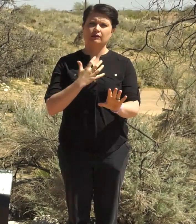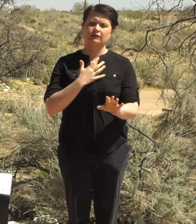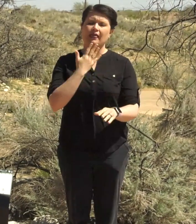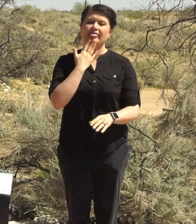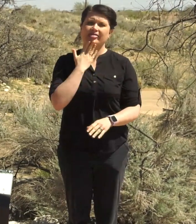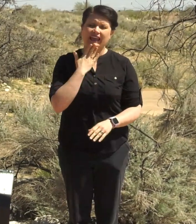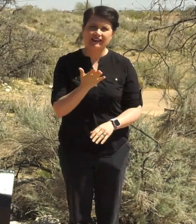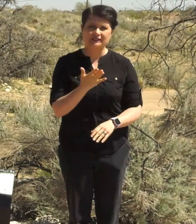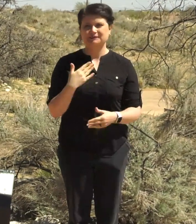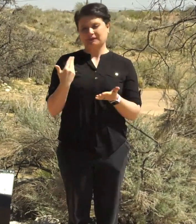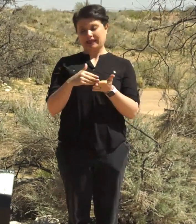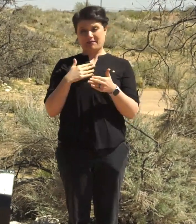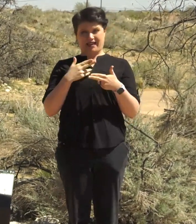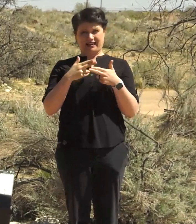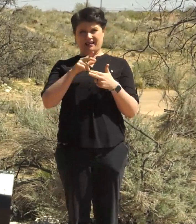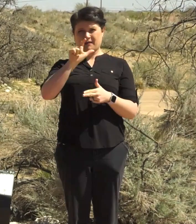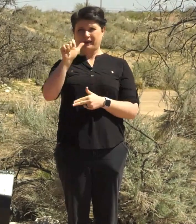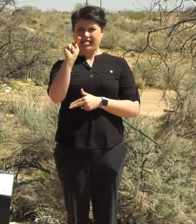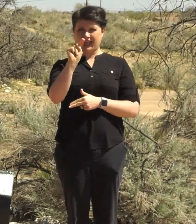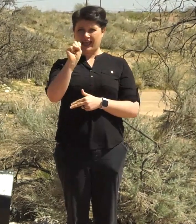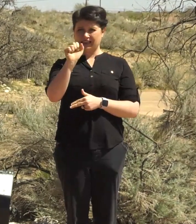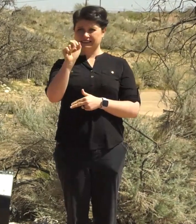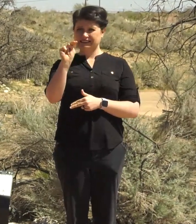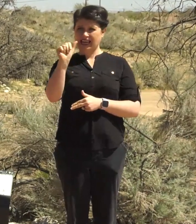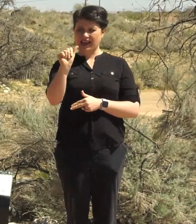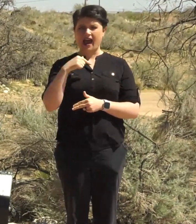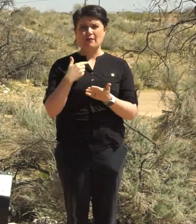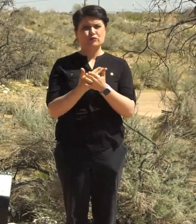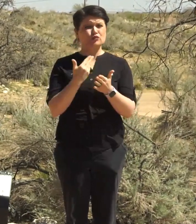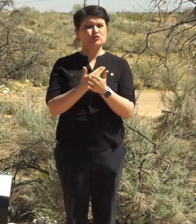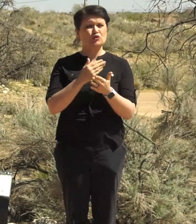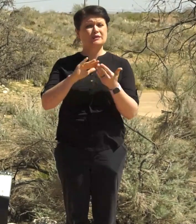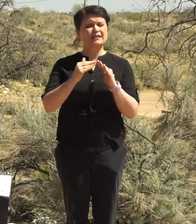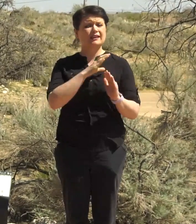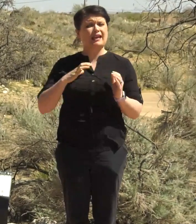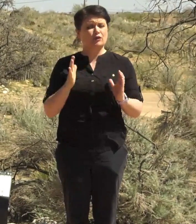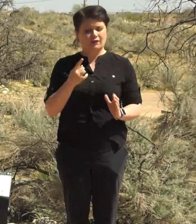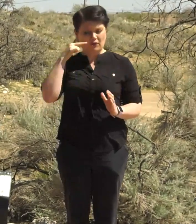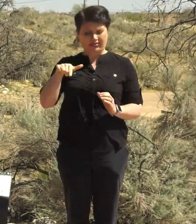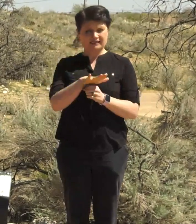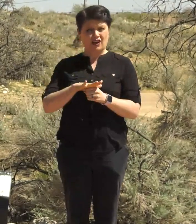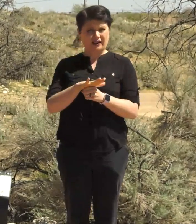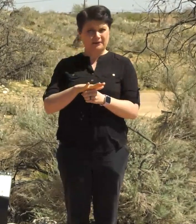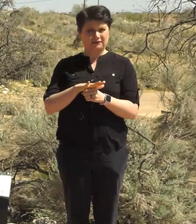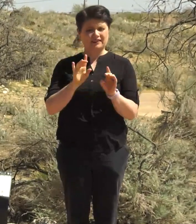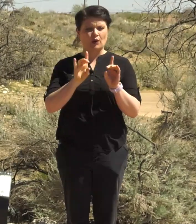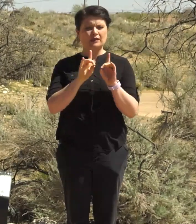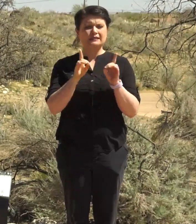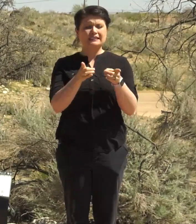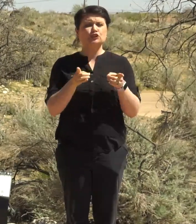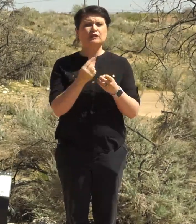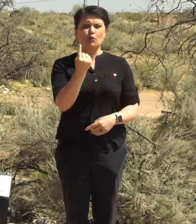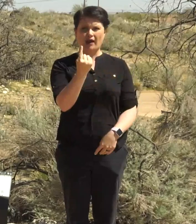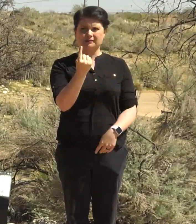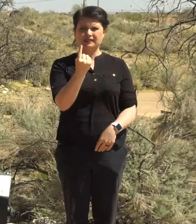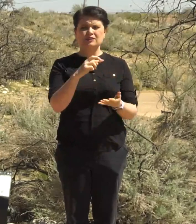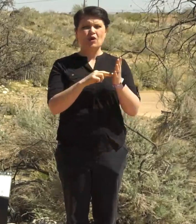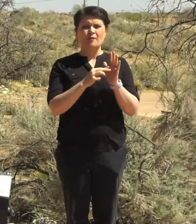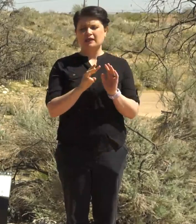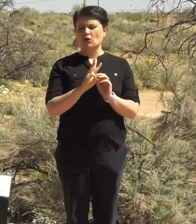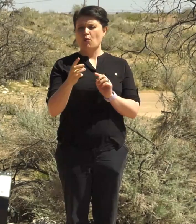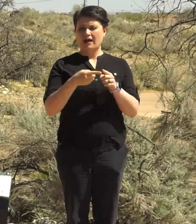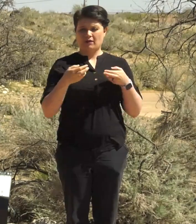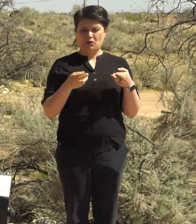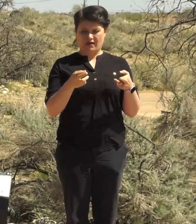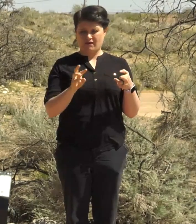Again, my name is Lance Sena, the newest city councilor to this area. District 1 is west of the river, north